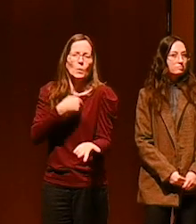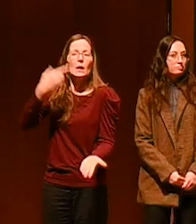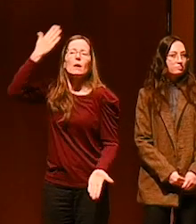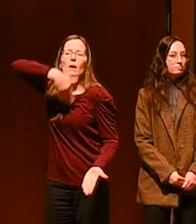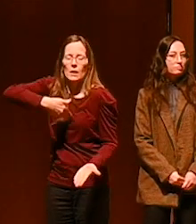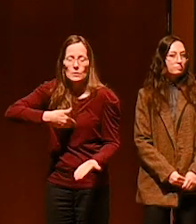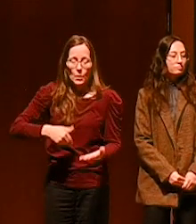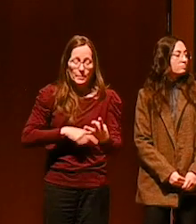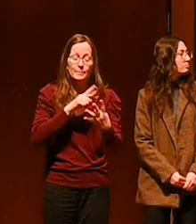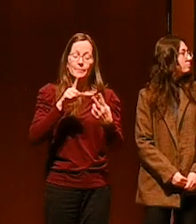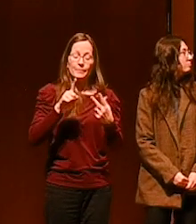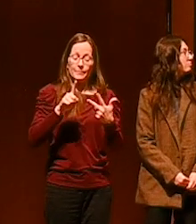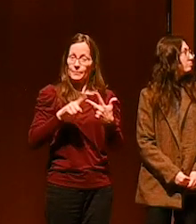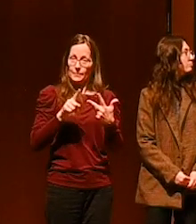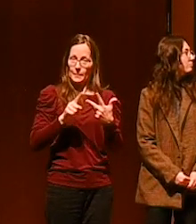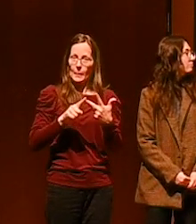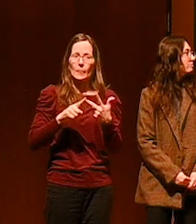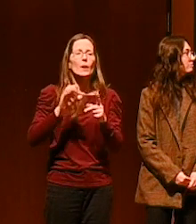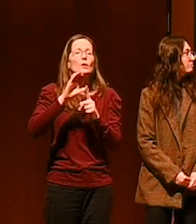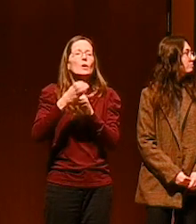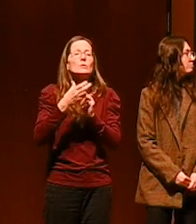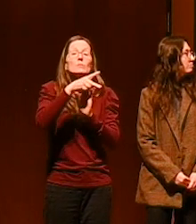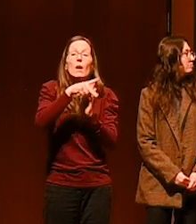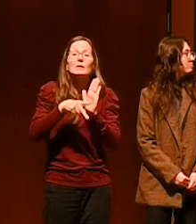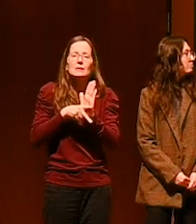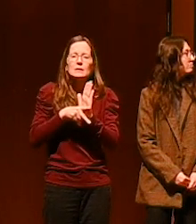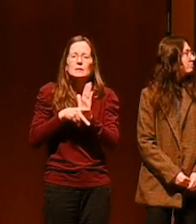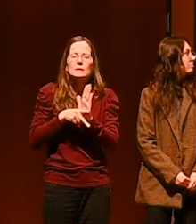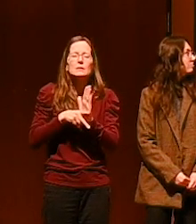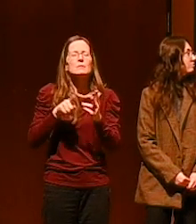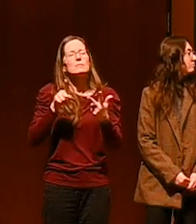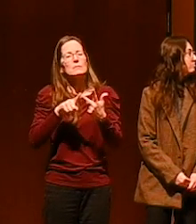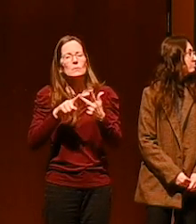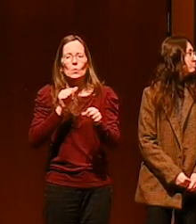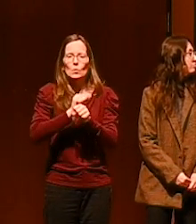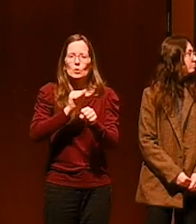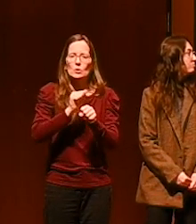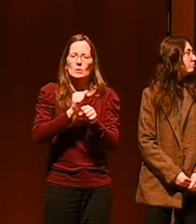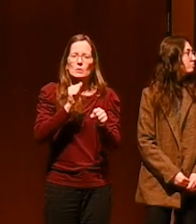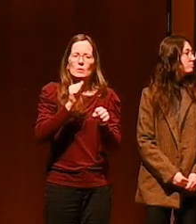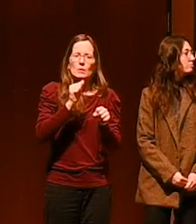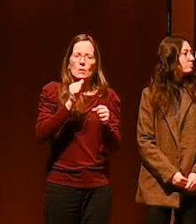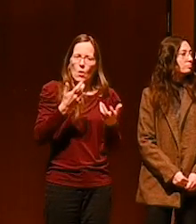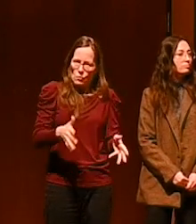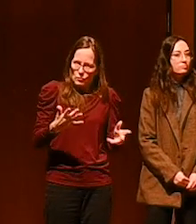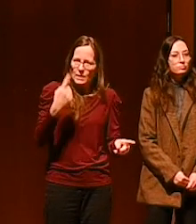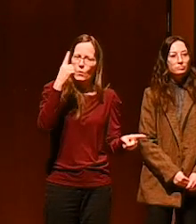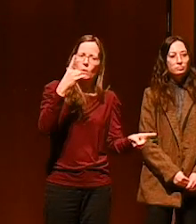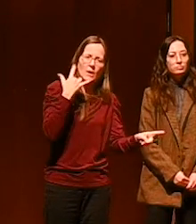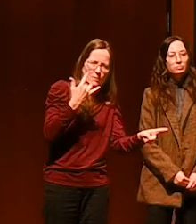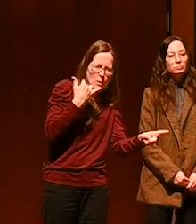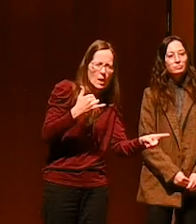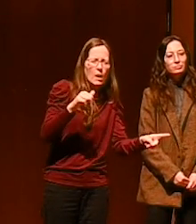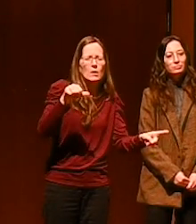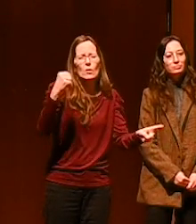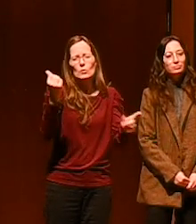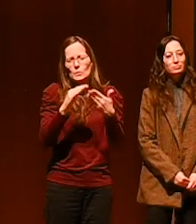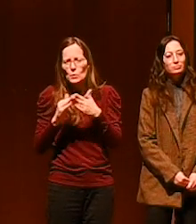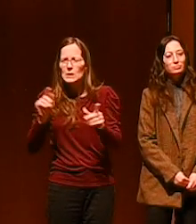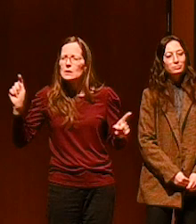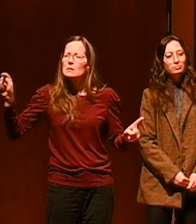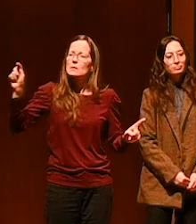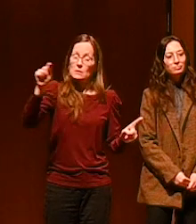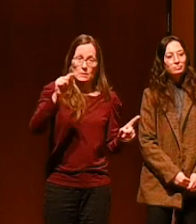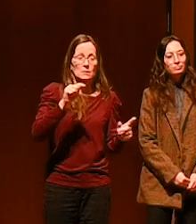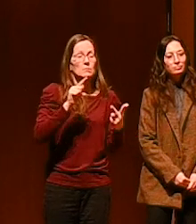who has worked on cultural policy for the state of California, many other states, as well as many communities. And she'll be helping us think